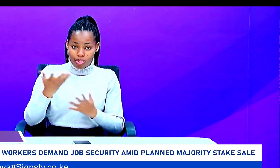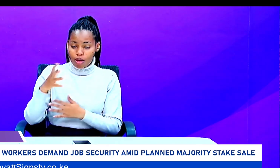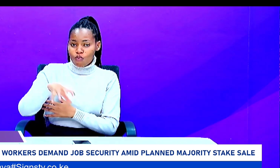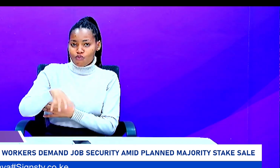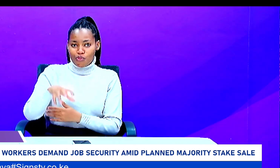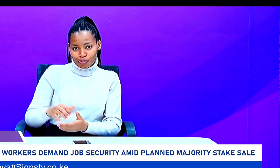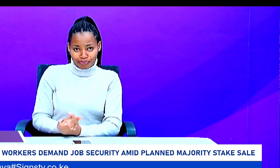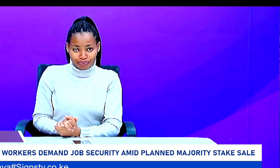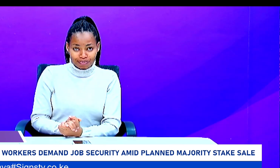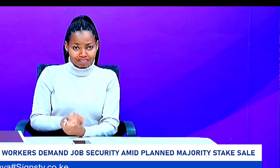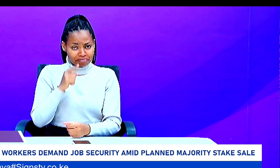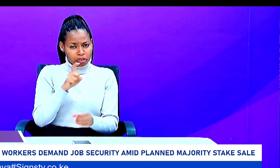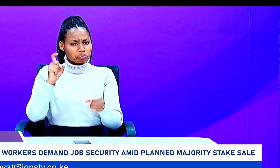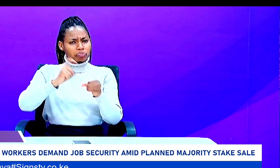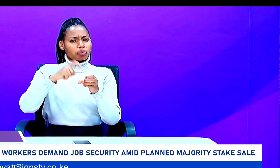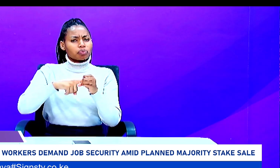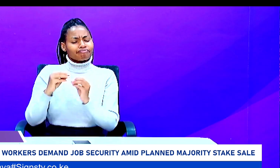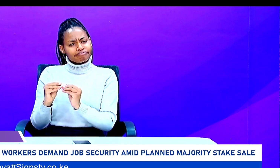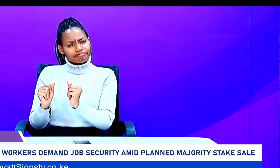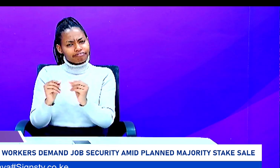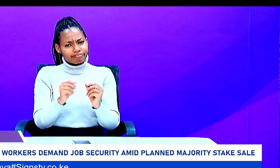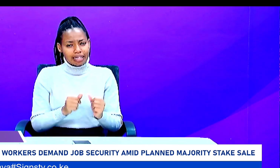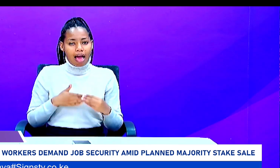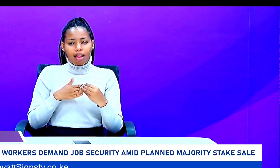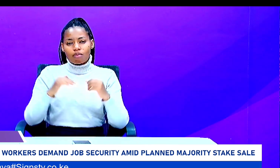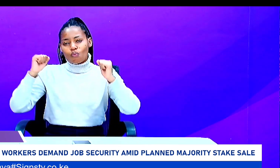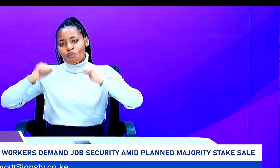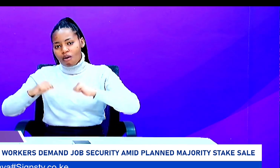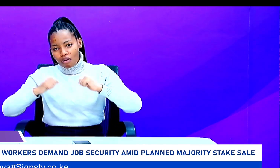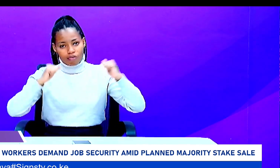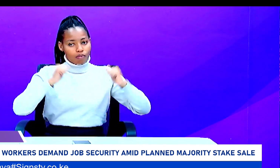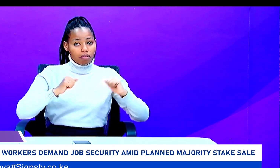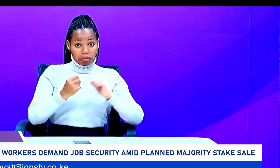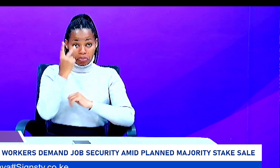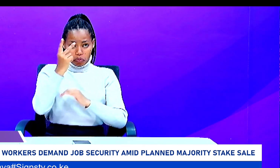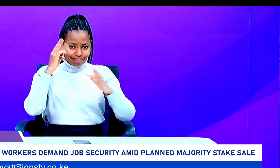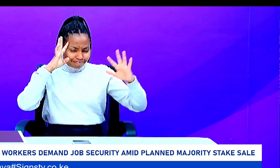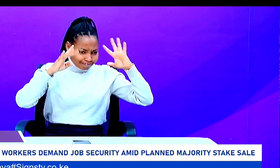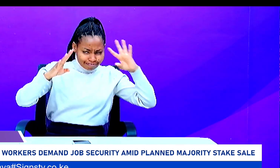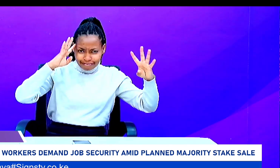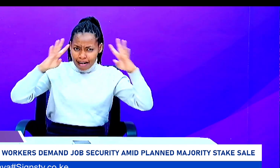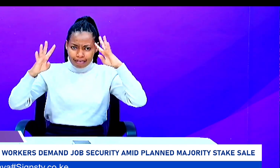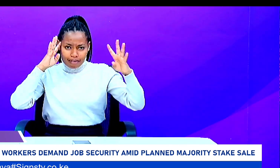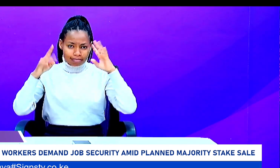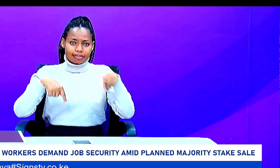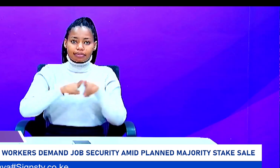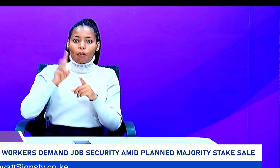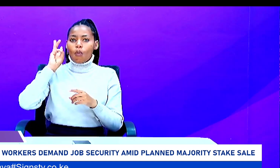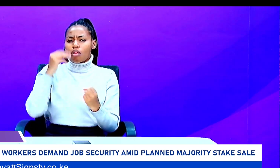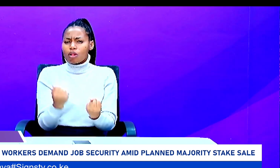In a joint resolution, the leaders agreed that merging the two initiatives will strengthen